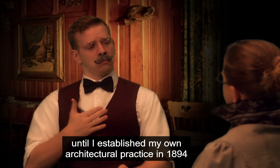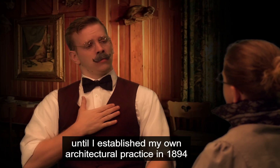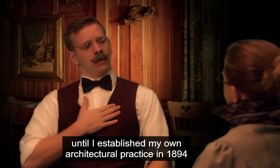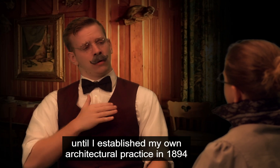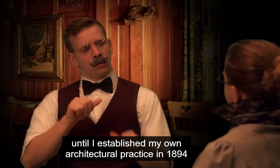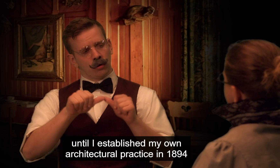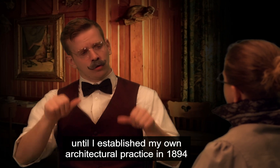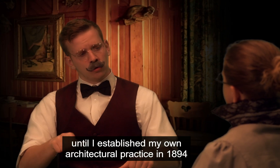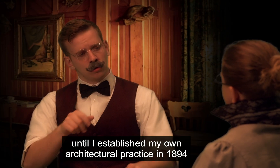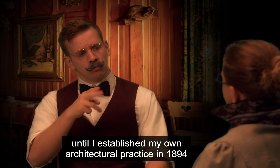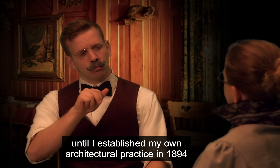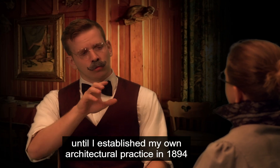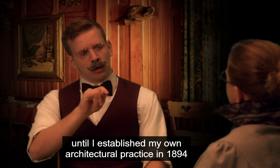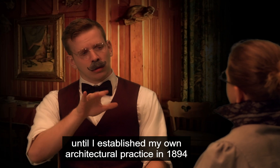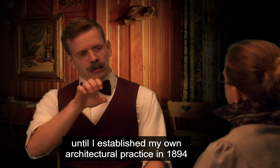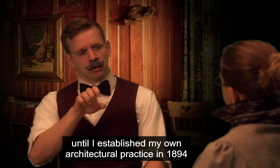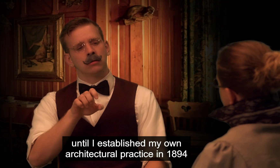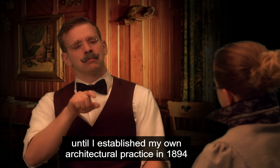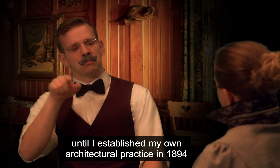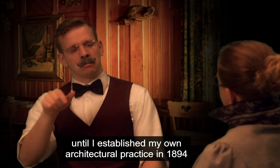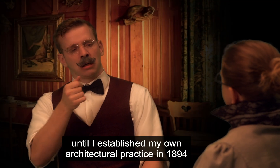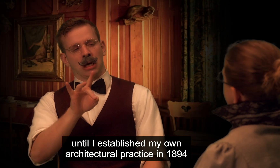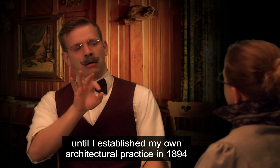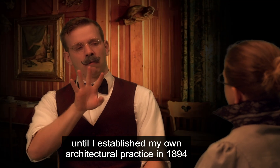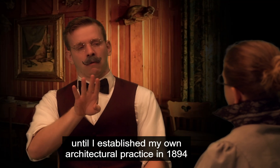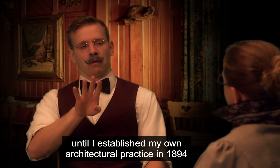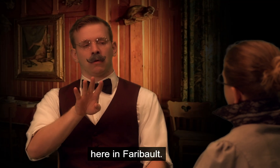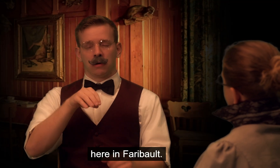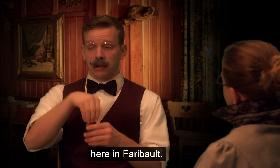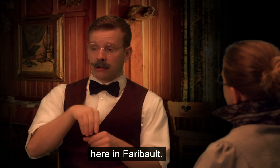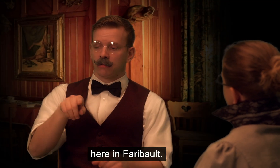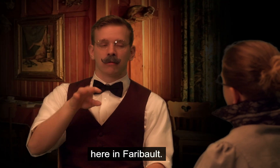until I established my own architectural practice in 1894 here in Faribault.